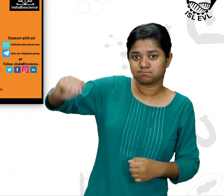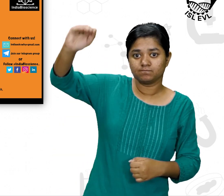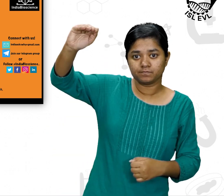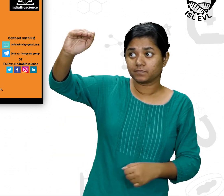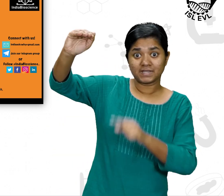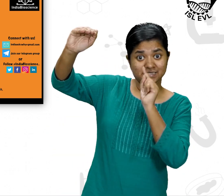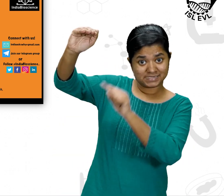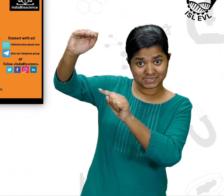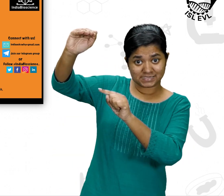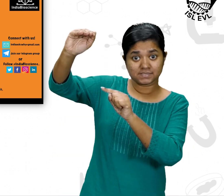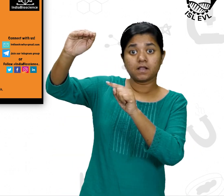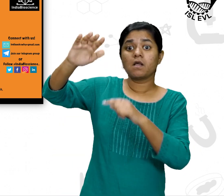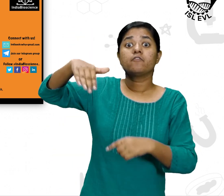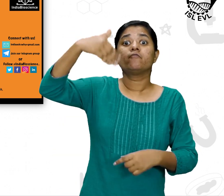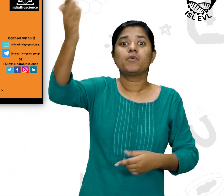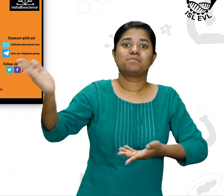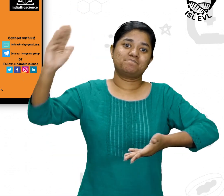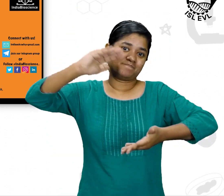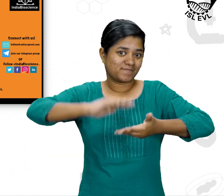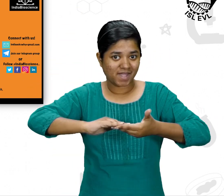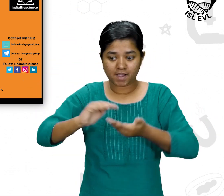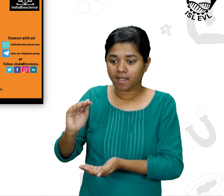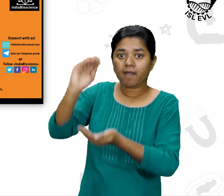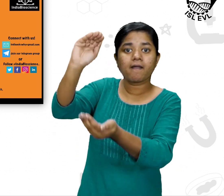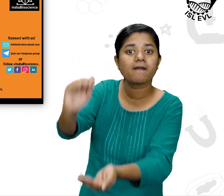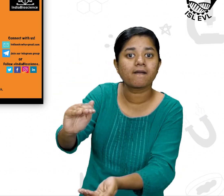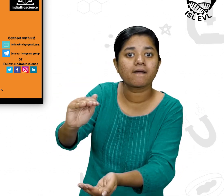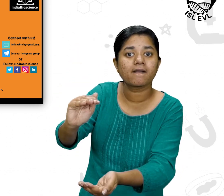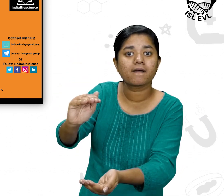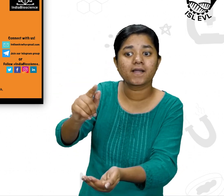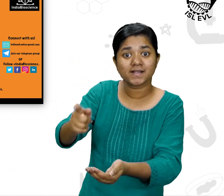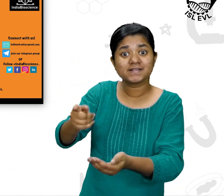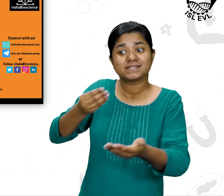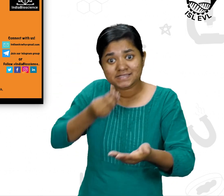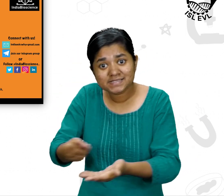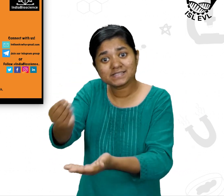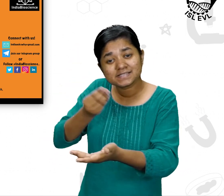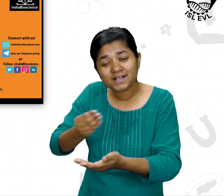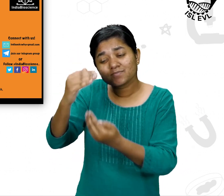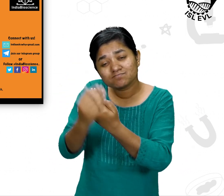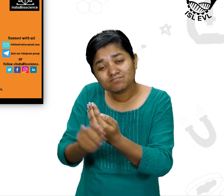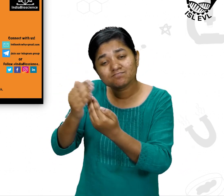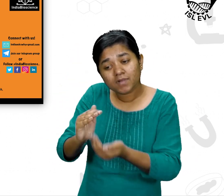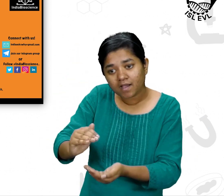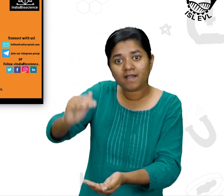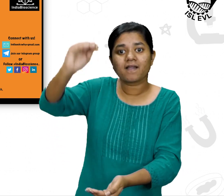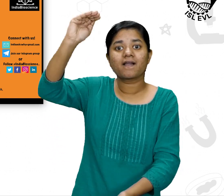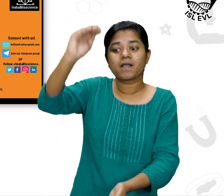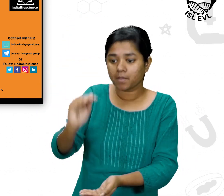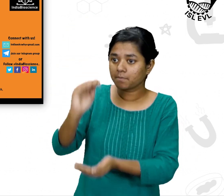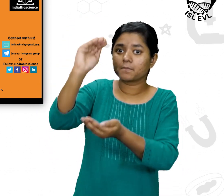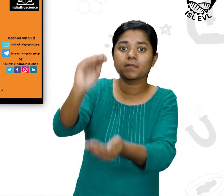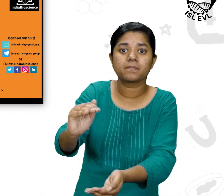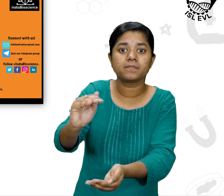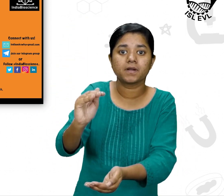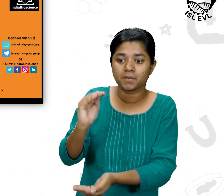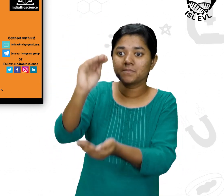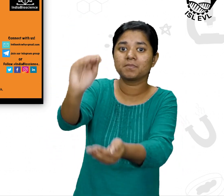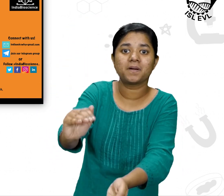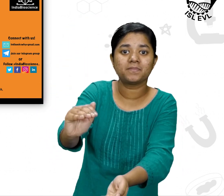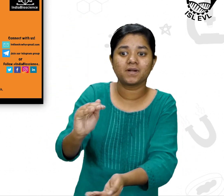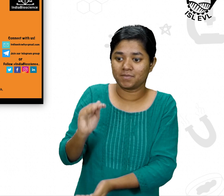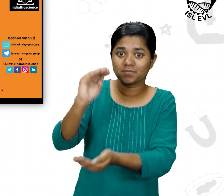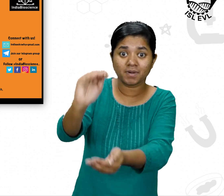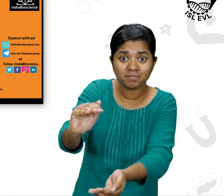those babies and those babies would grow up to adults and then give birth to more babies. So this way, the species is kept